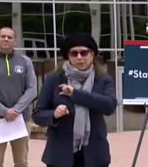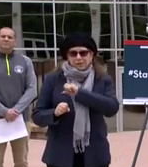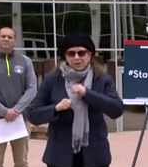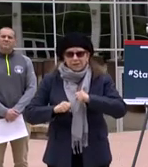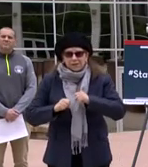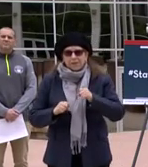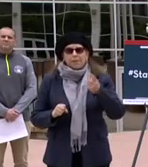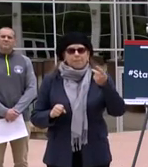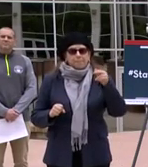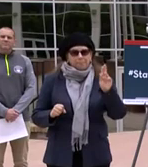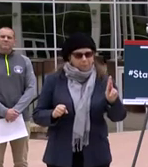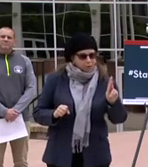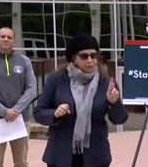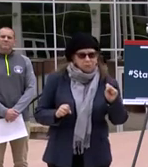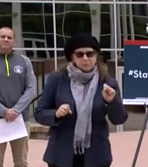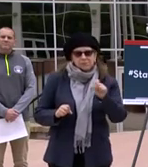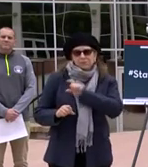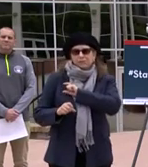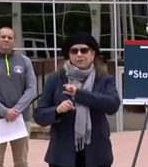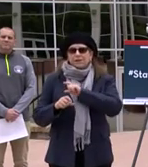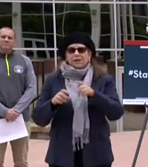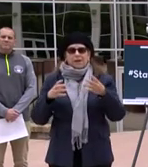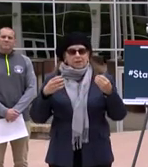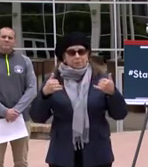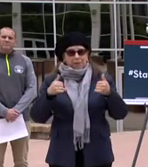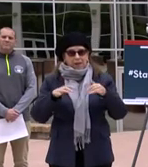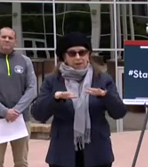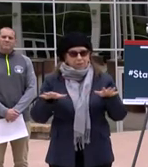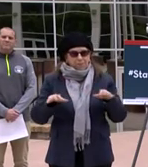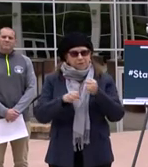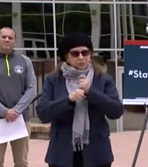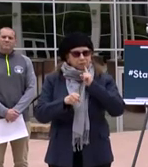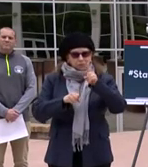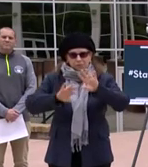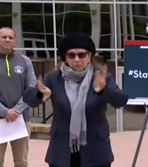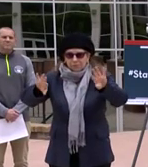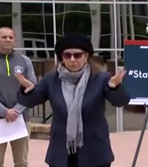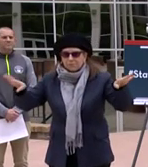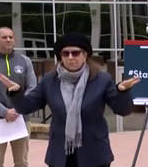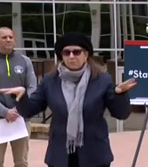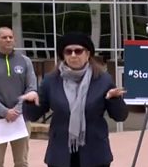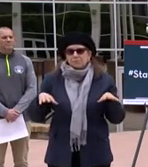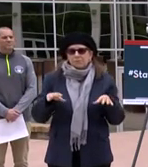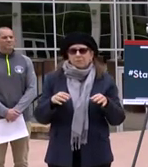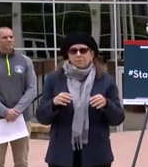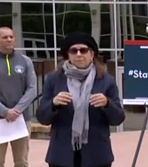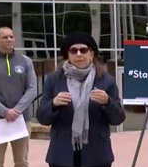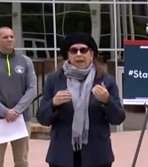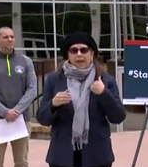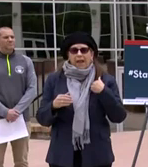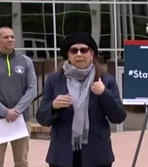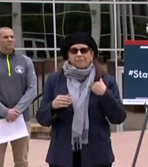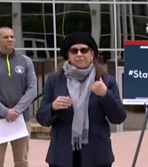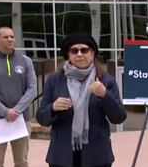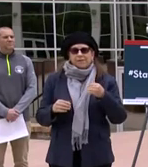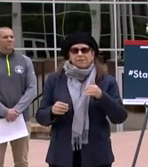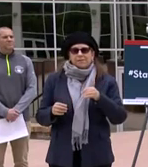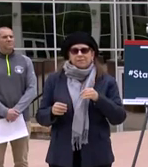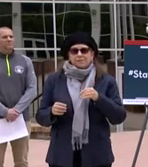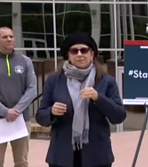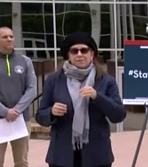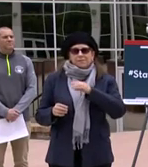saw people distancing. We've used police tape, in some cases to